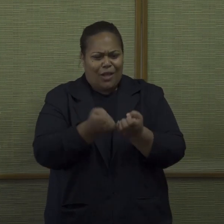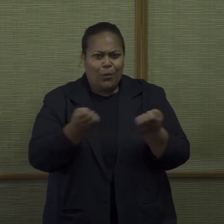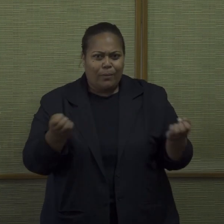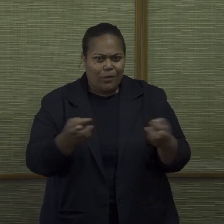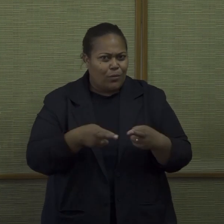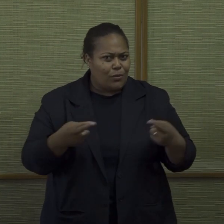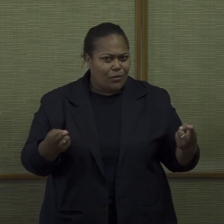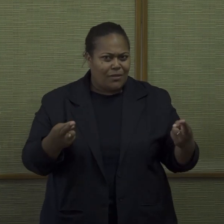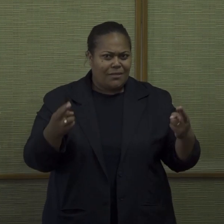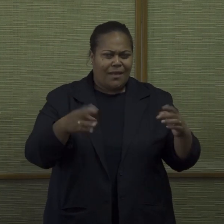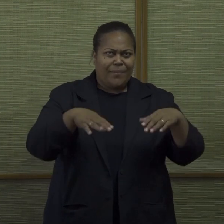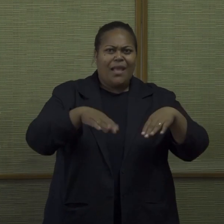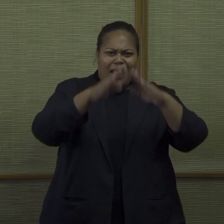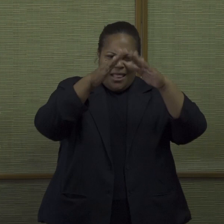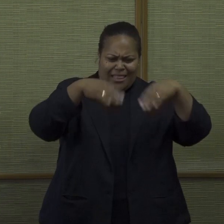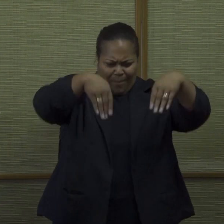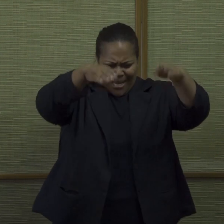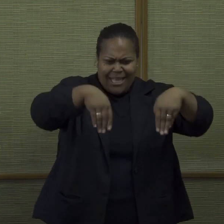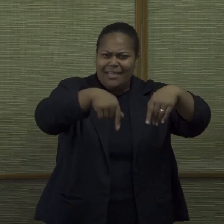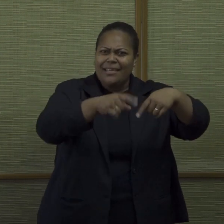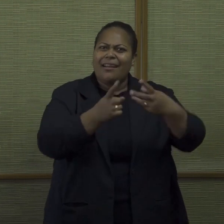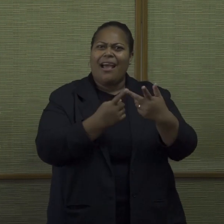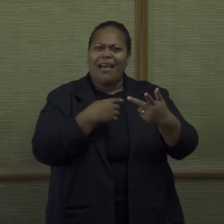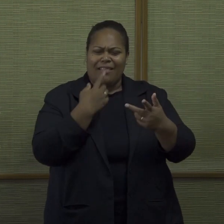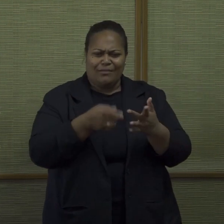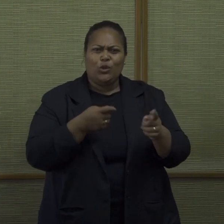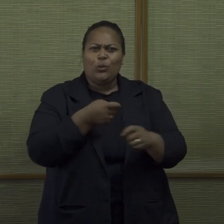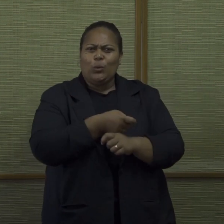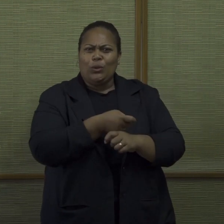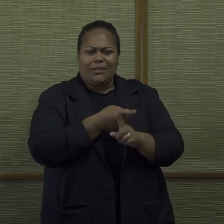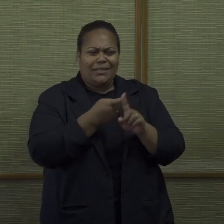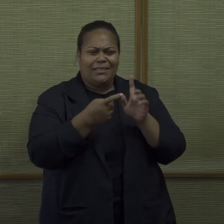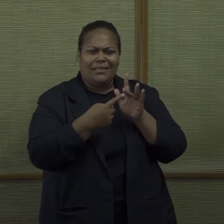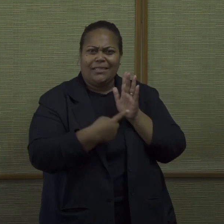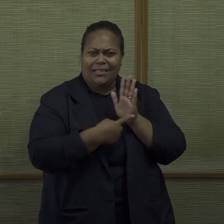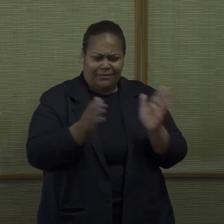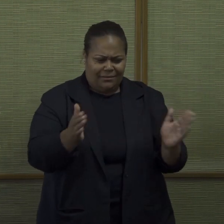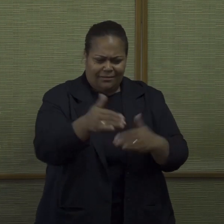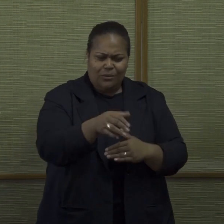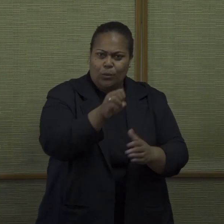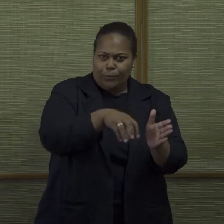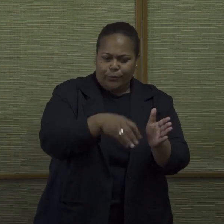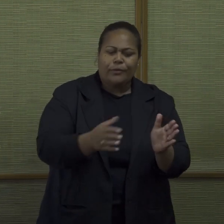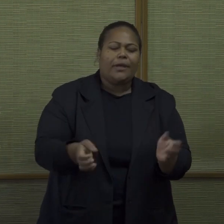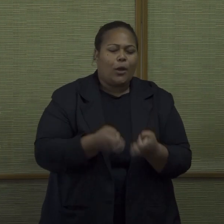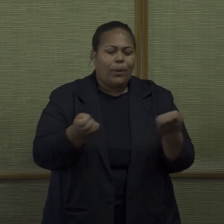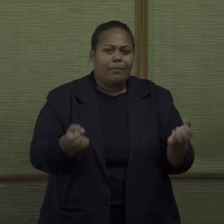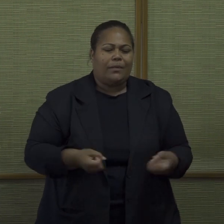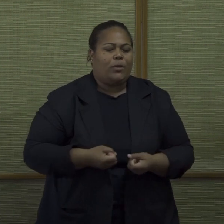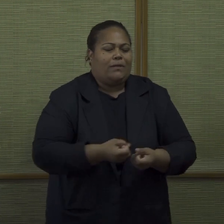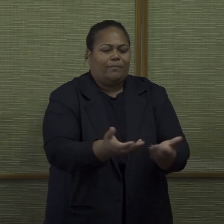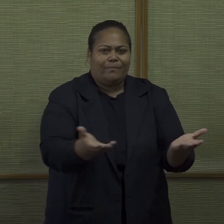tarpaulins. And in that space, we are working with our partners and NGOs to complement the government asset